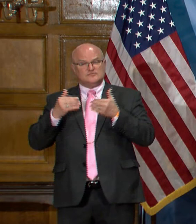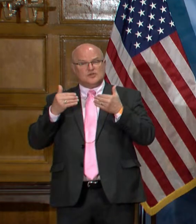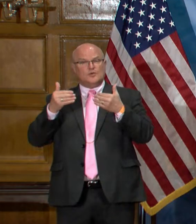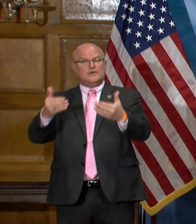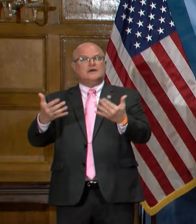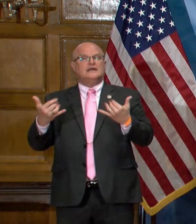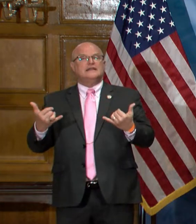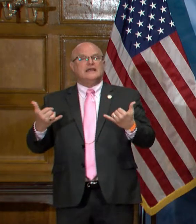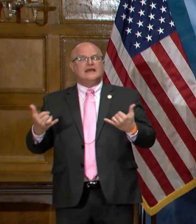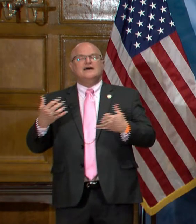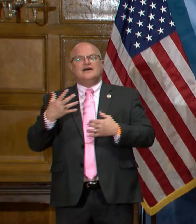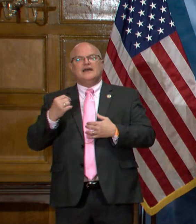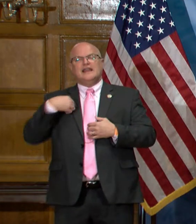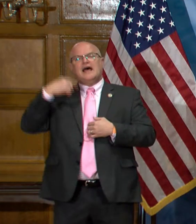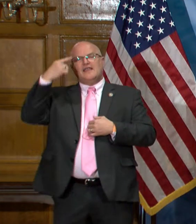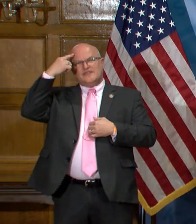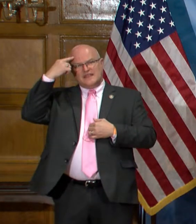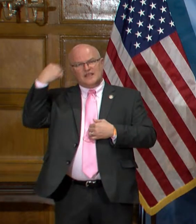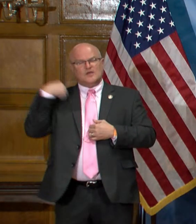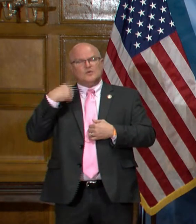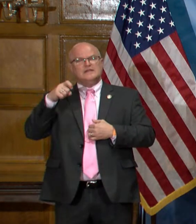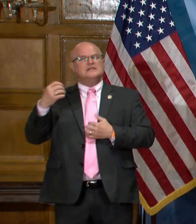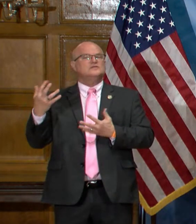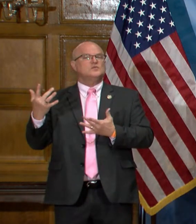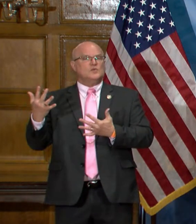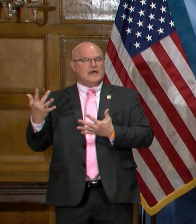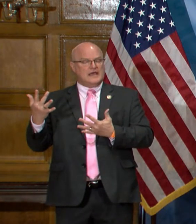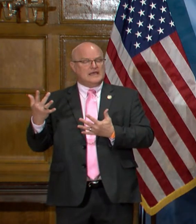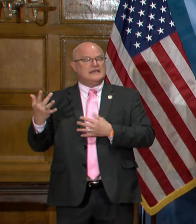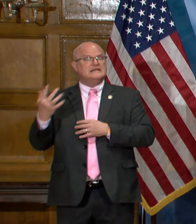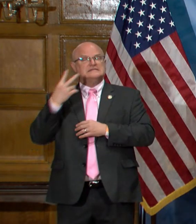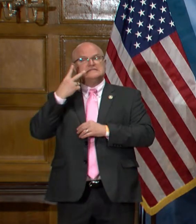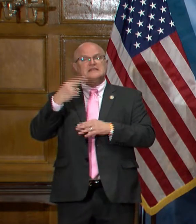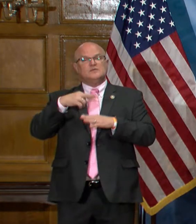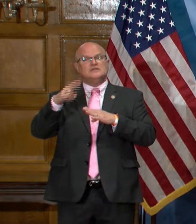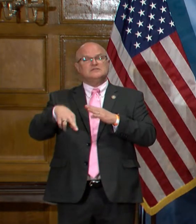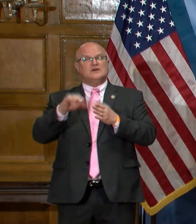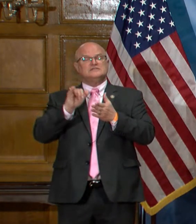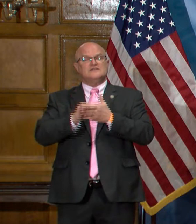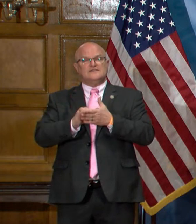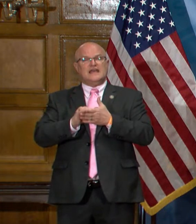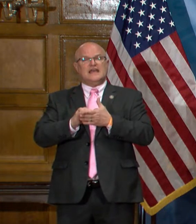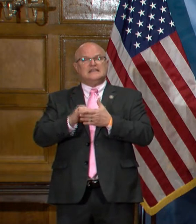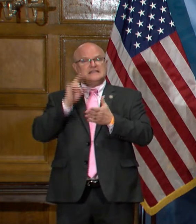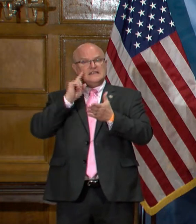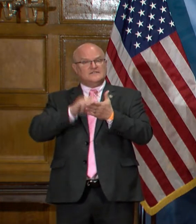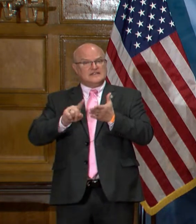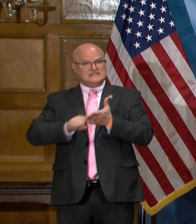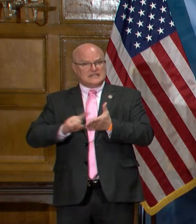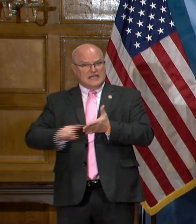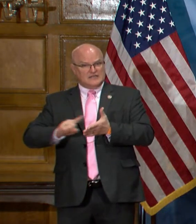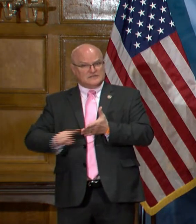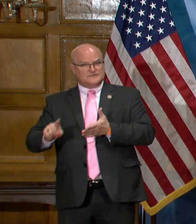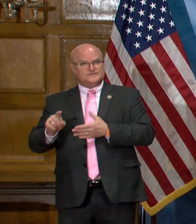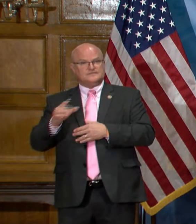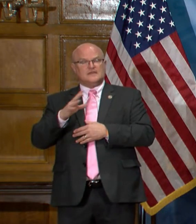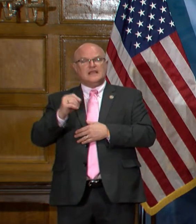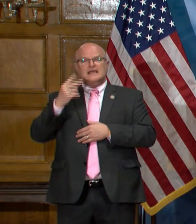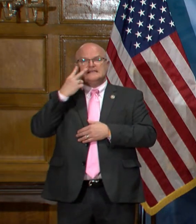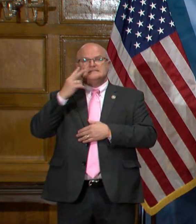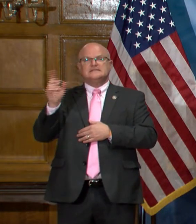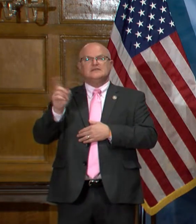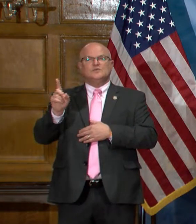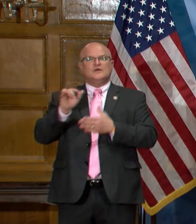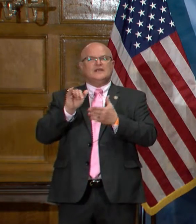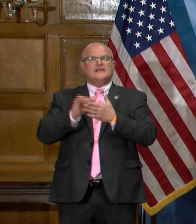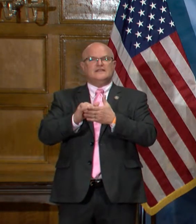ongoing, and I think we should all wait to the results of that independent investigation and see